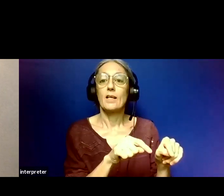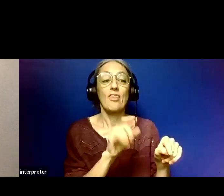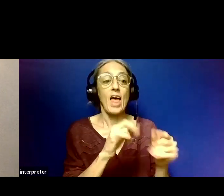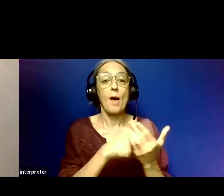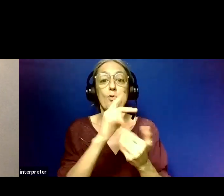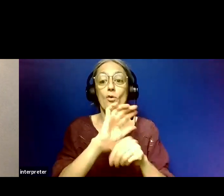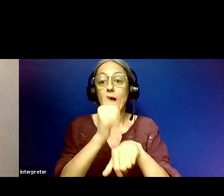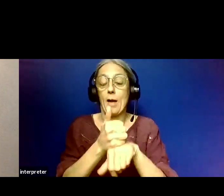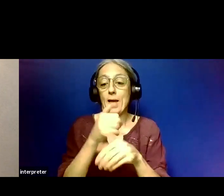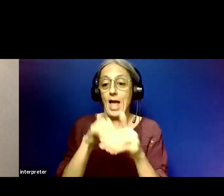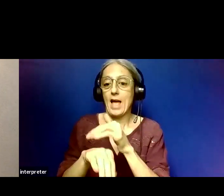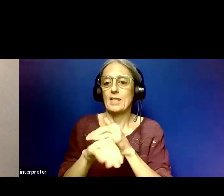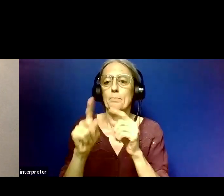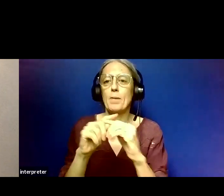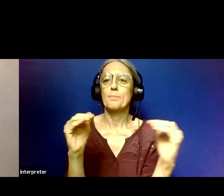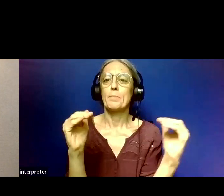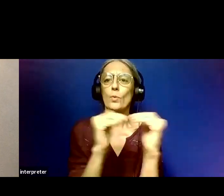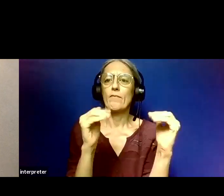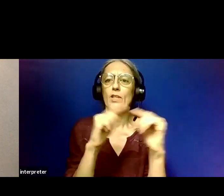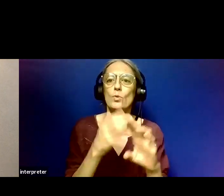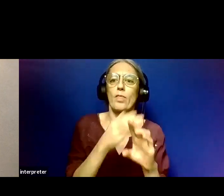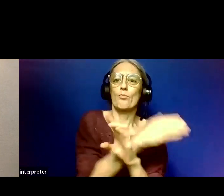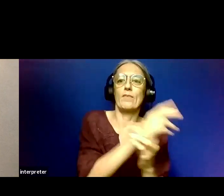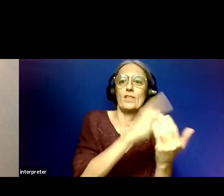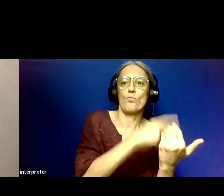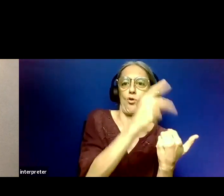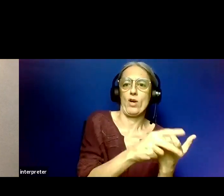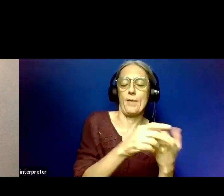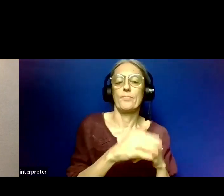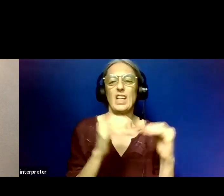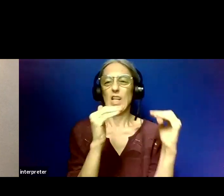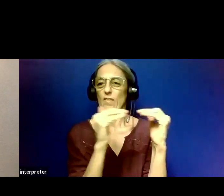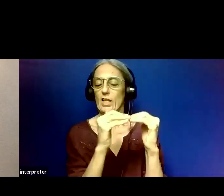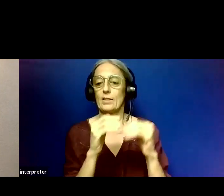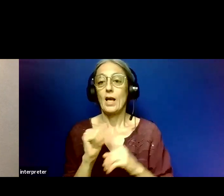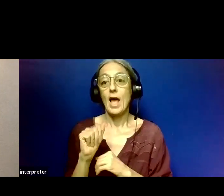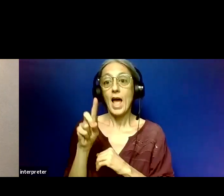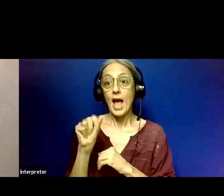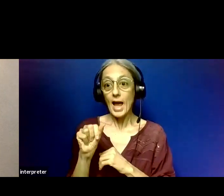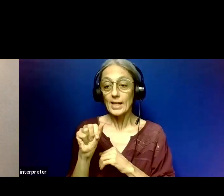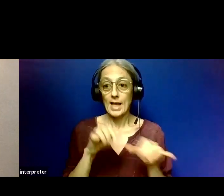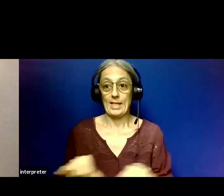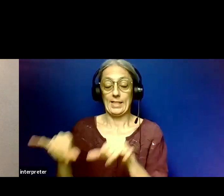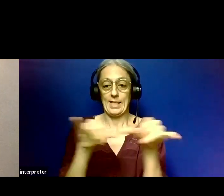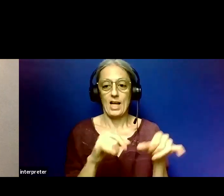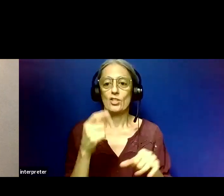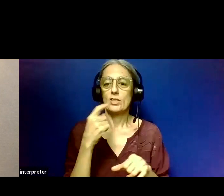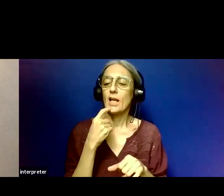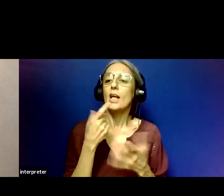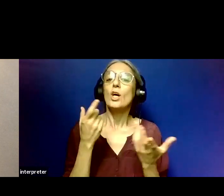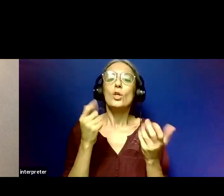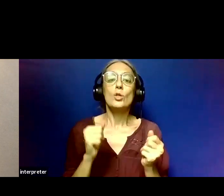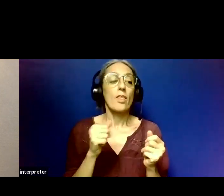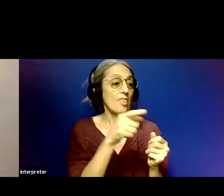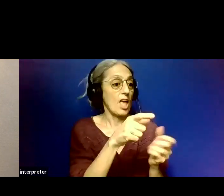called equivalent facilitation. The ADA standards allow alternatives to specified requirements